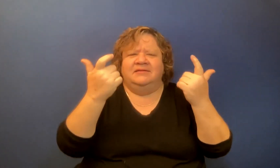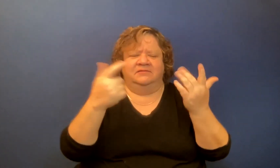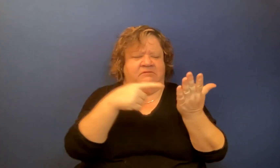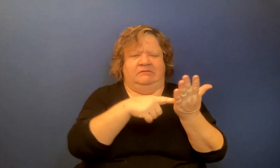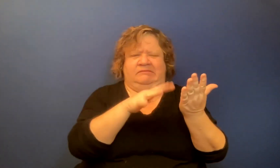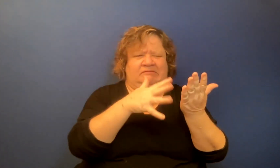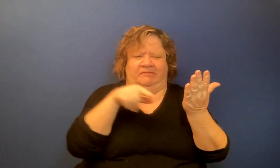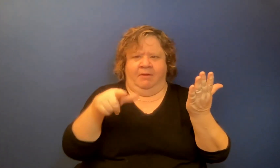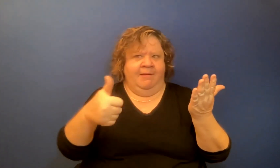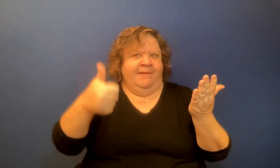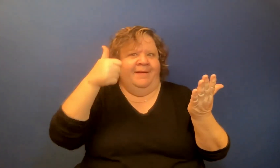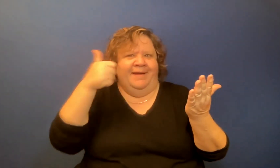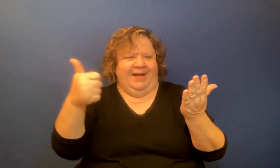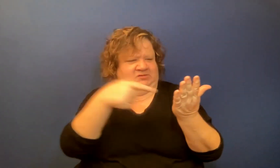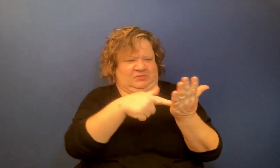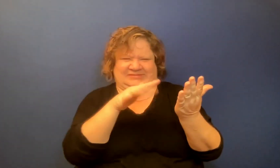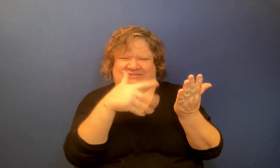that.